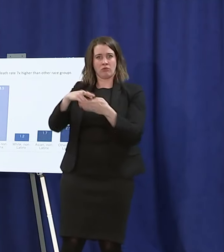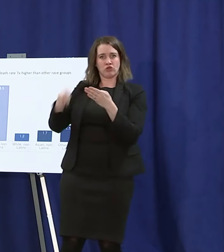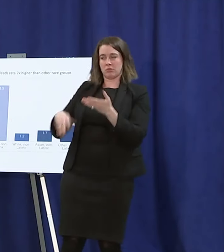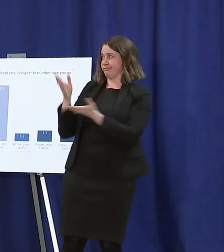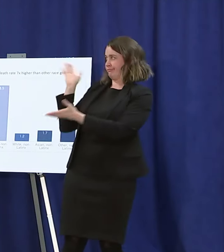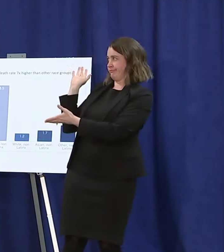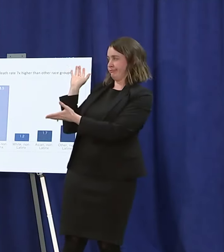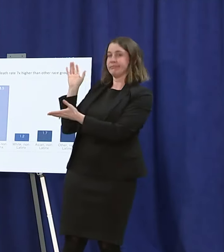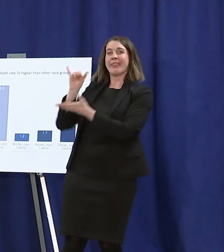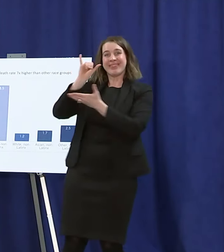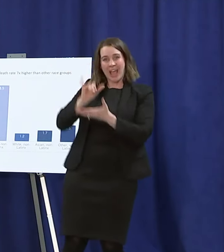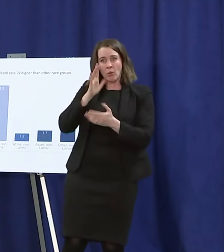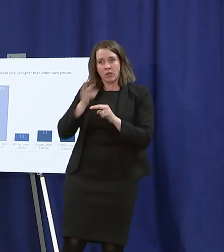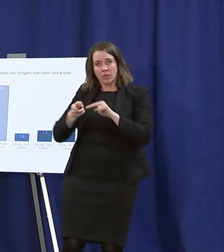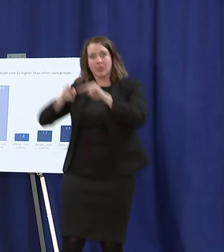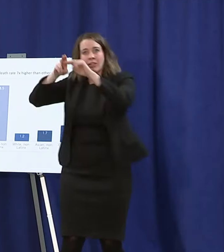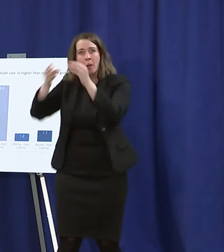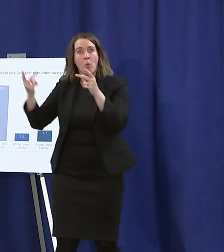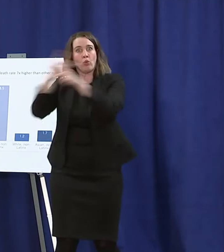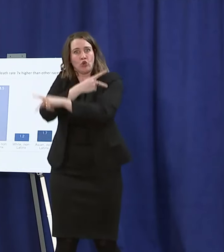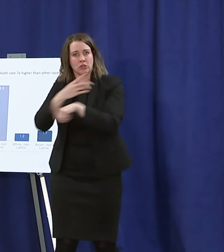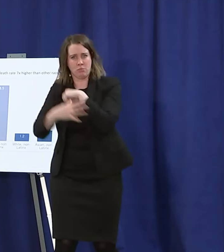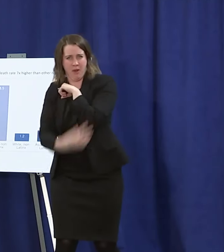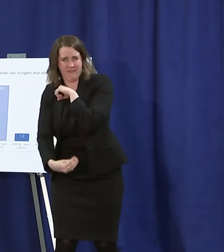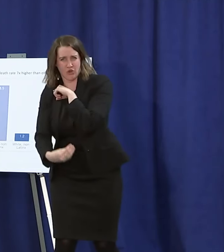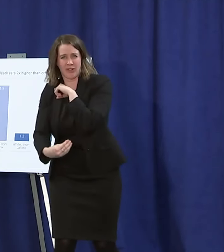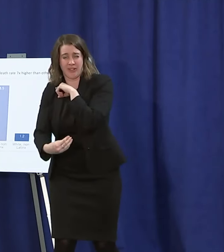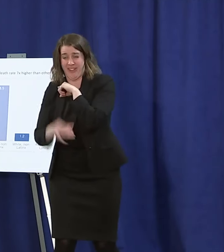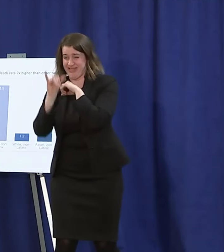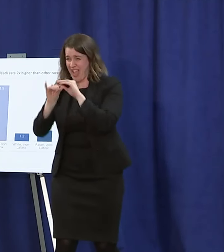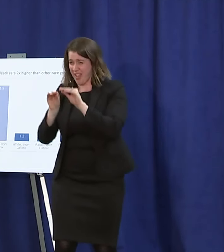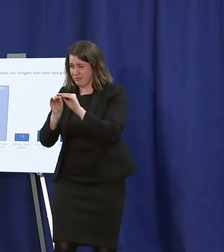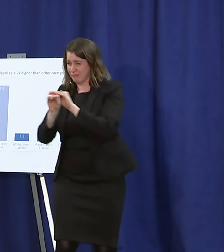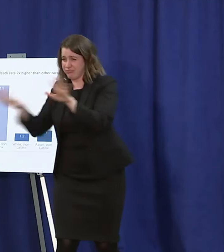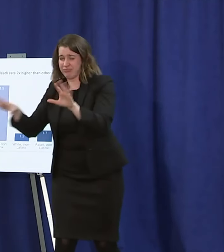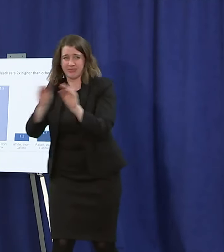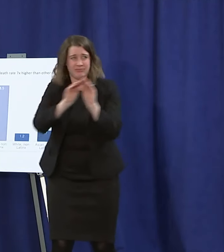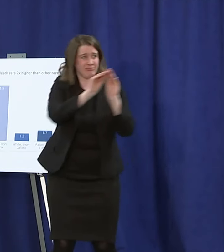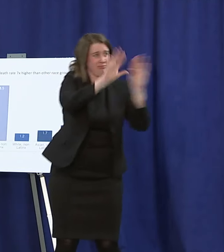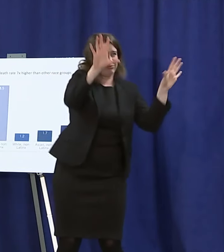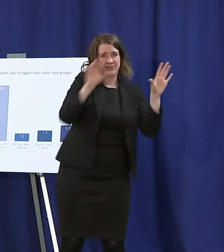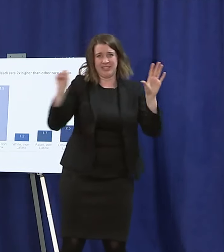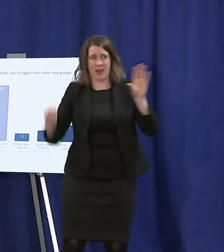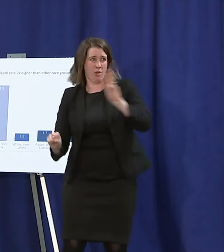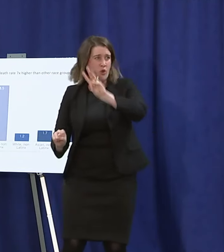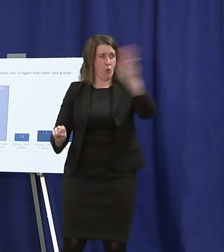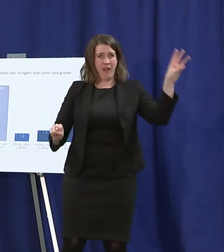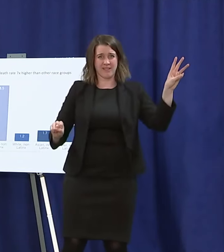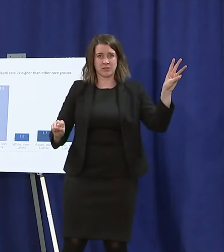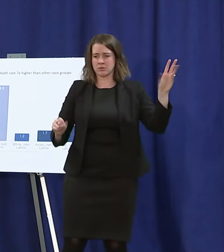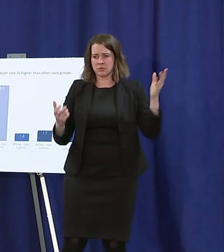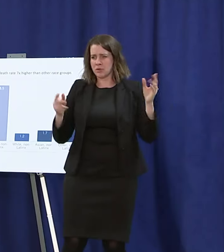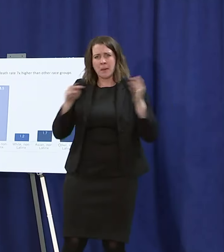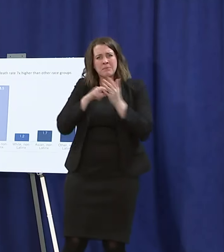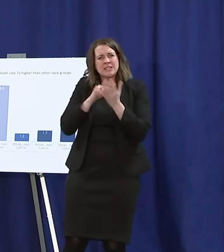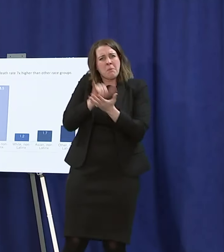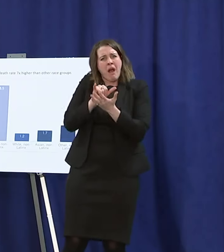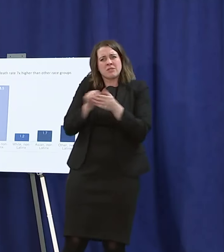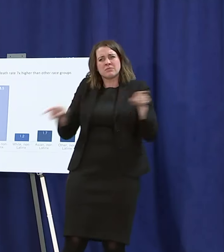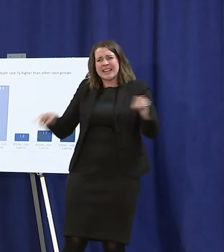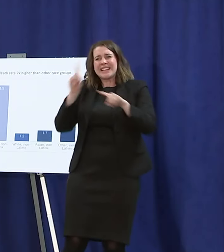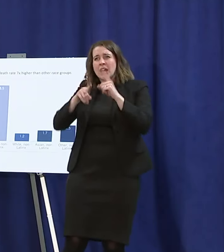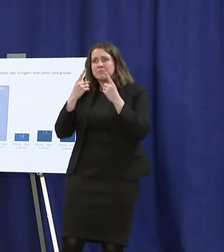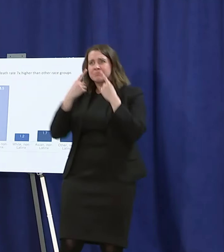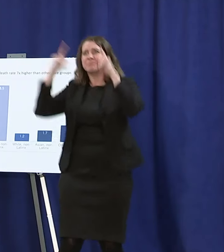aggravate the poverty that we are seeing that plagues too many people and holds us back from reaching our destiny